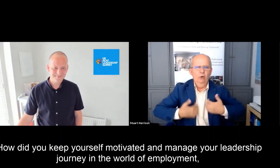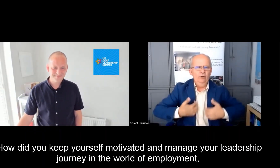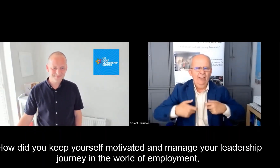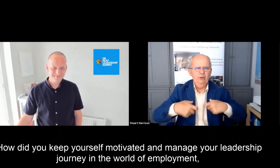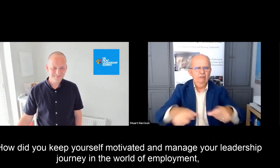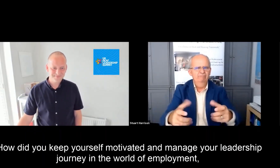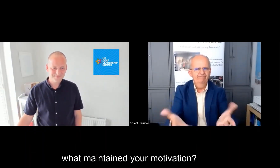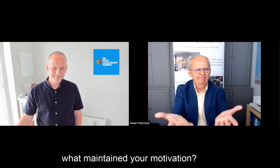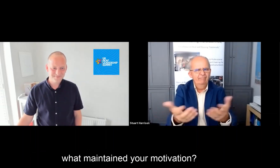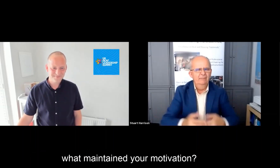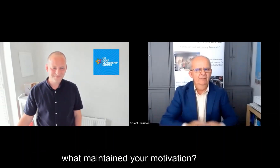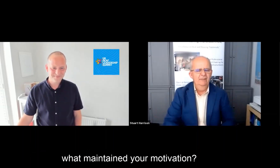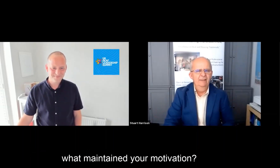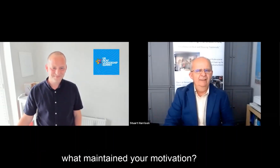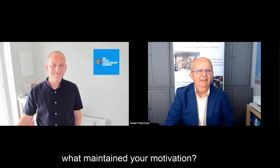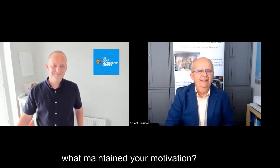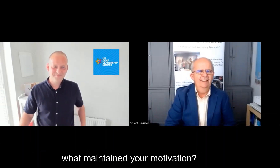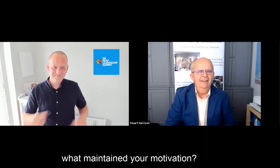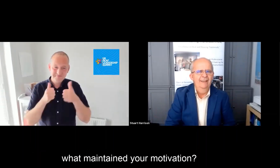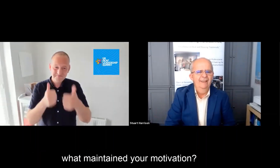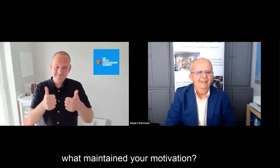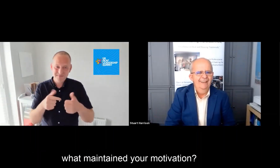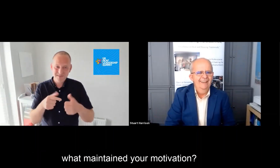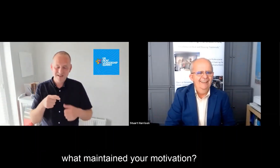employment? What maintained your motivation?